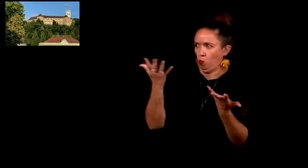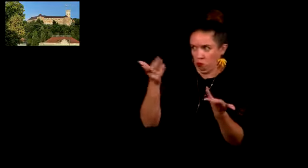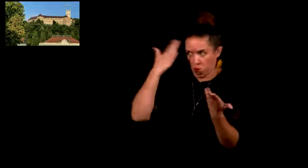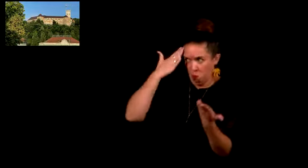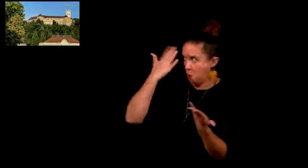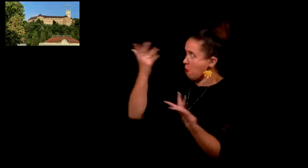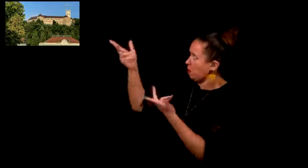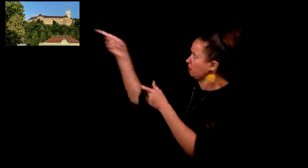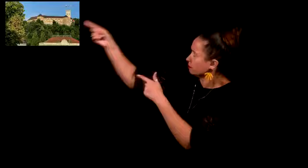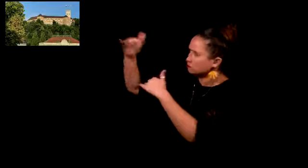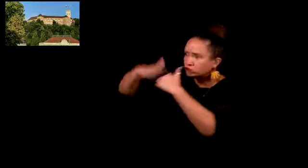picture there.